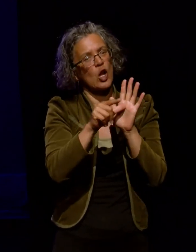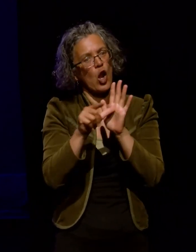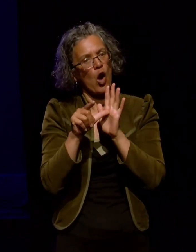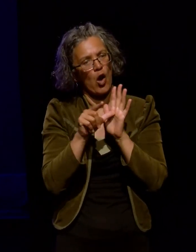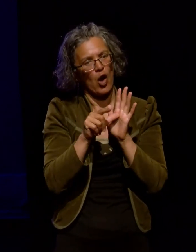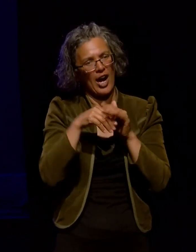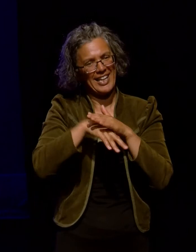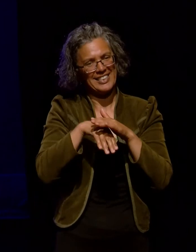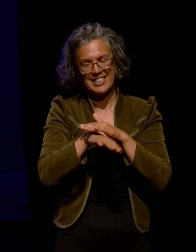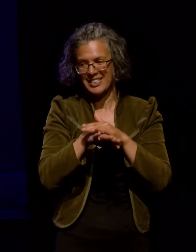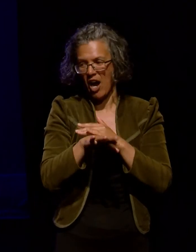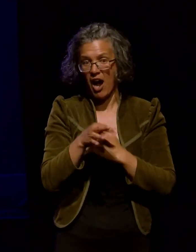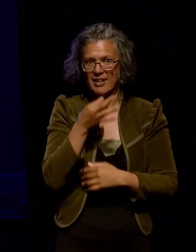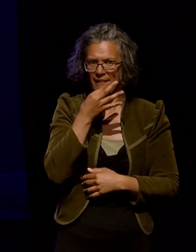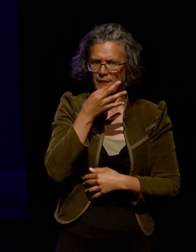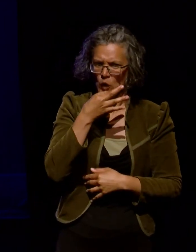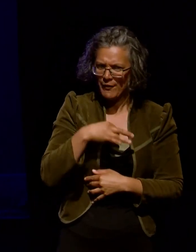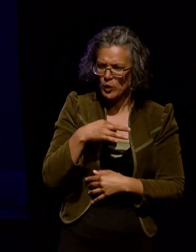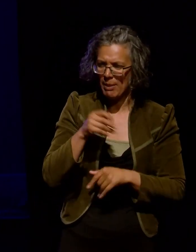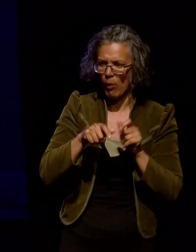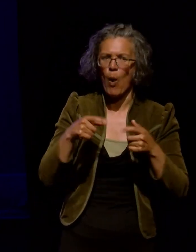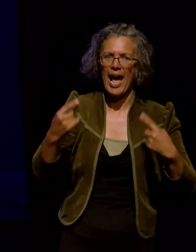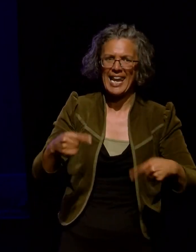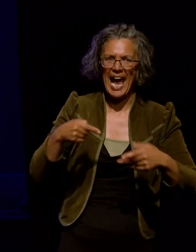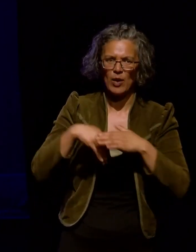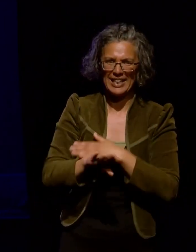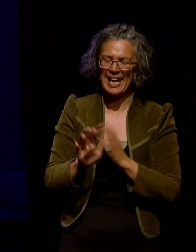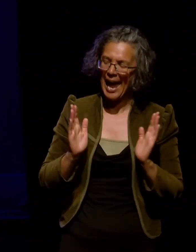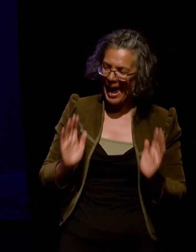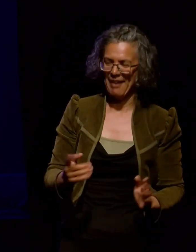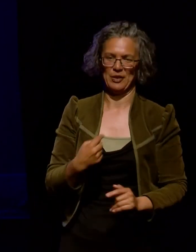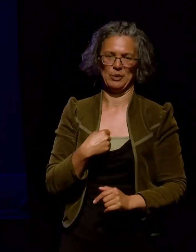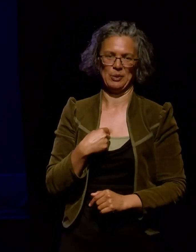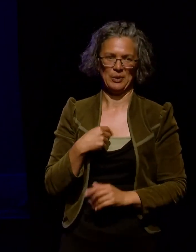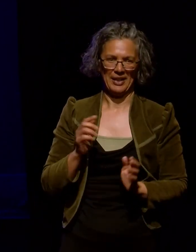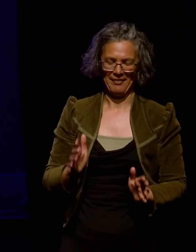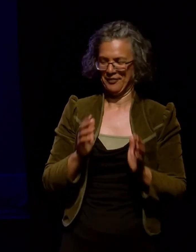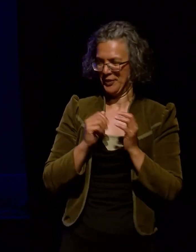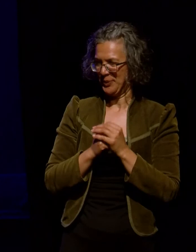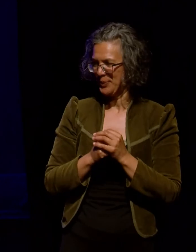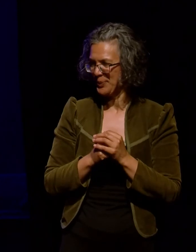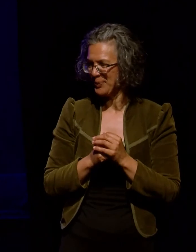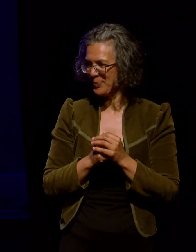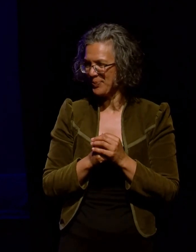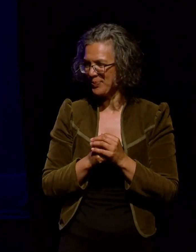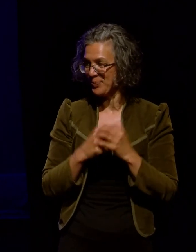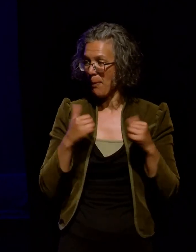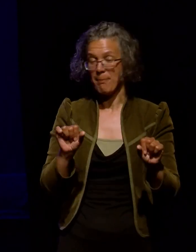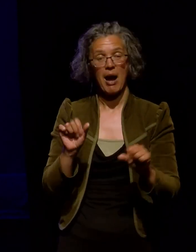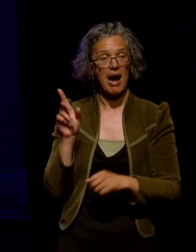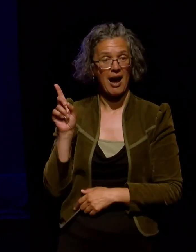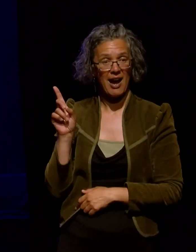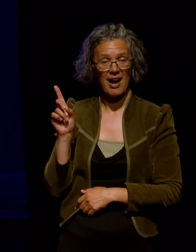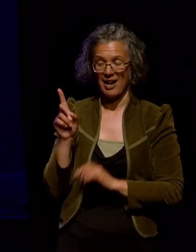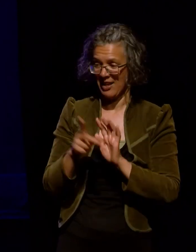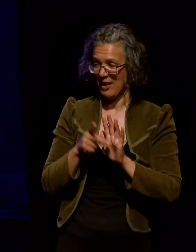people are even allowed up into this space. I had to go. And we've got the clock